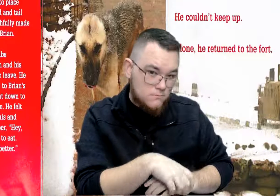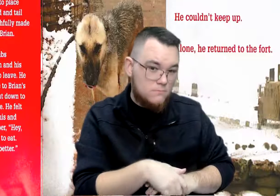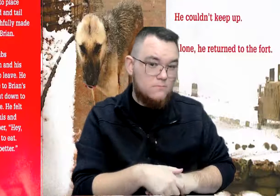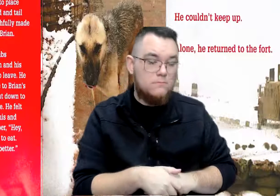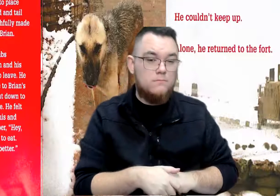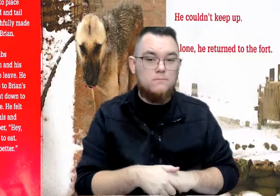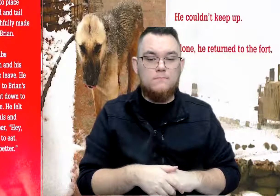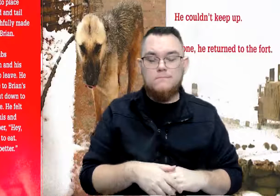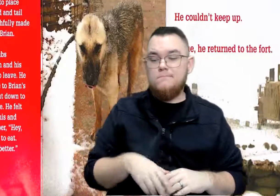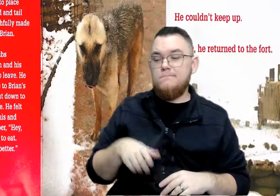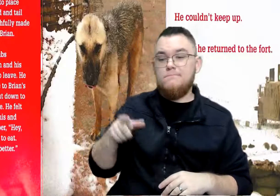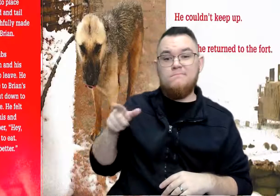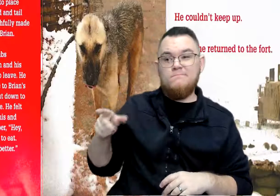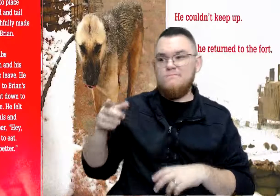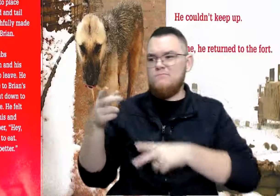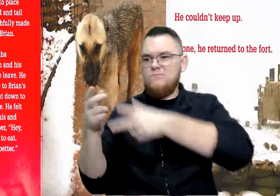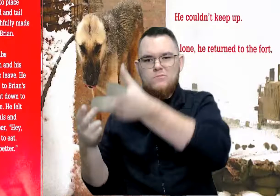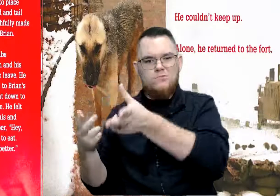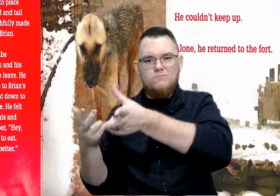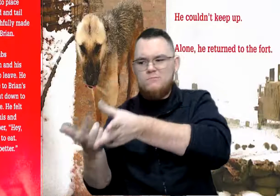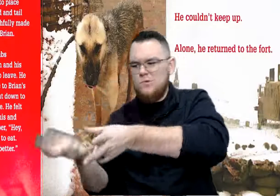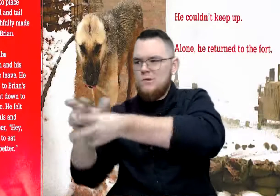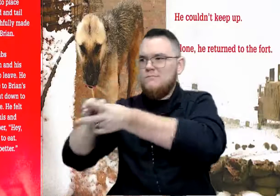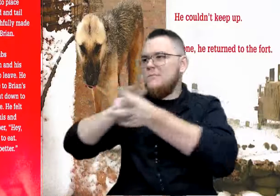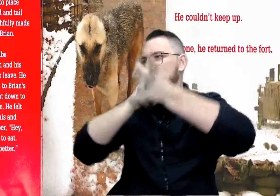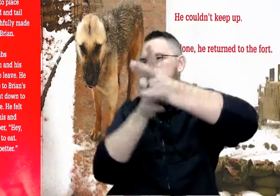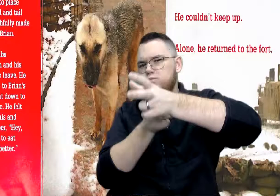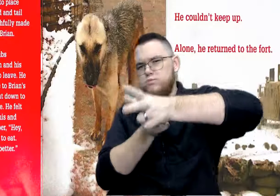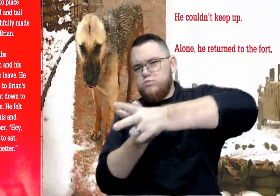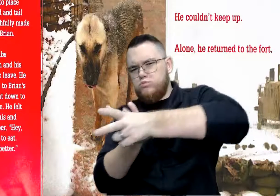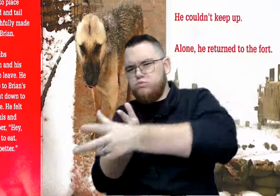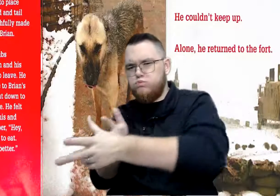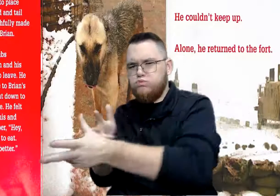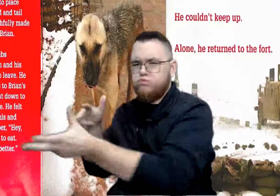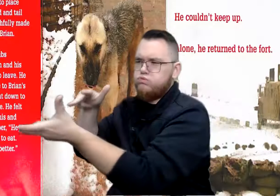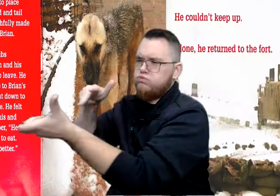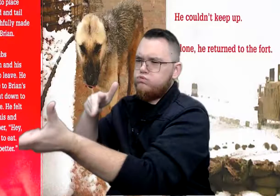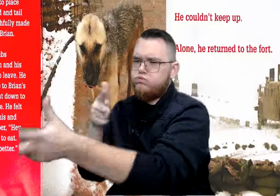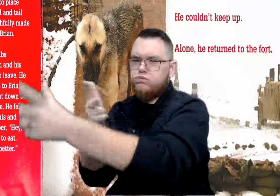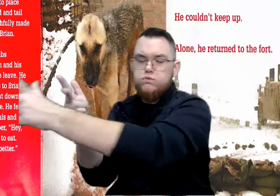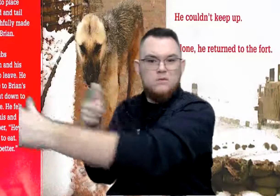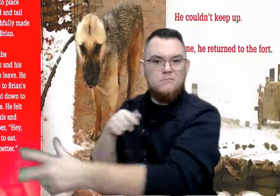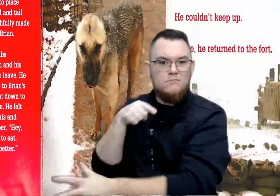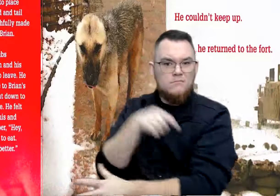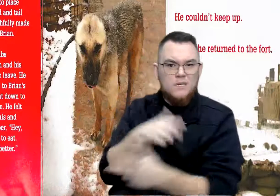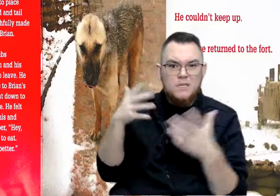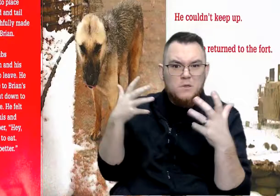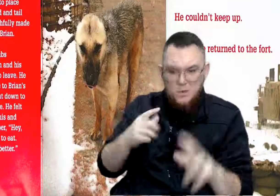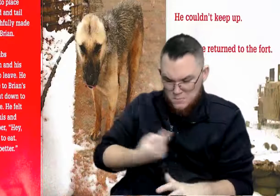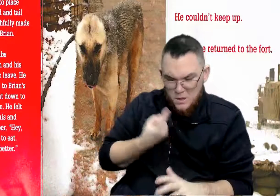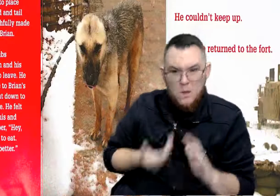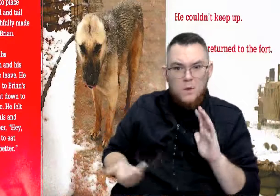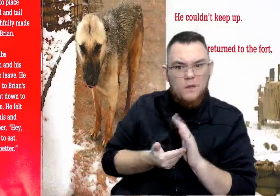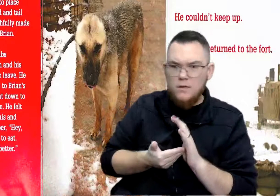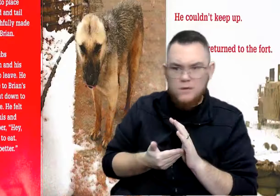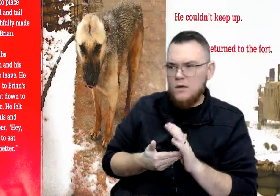Then Brian climbed into Boss and the 3 Humvees pulled away. Determined not to be left behind again, Nubs chased